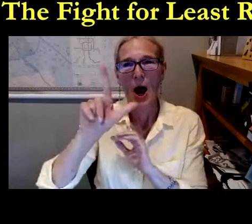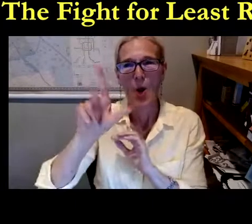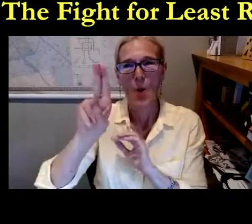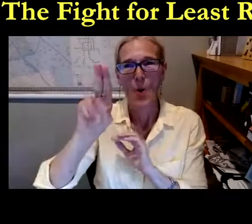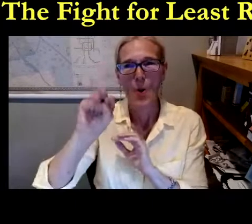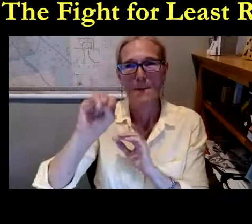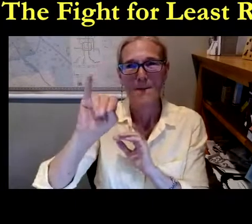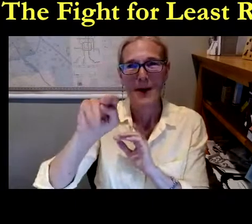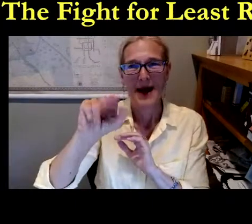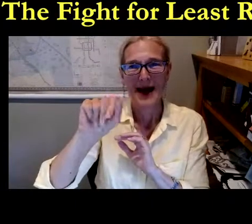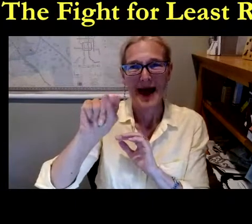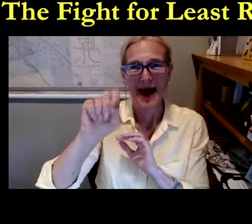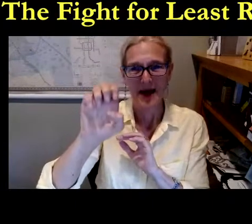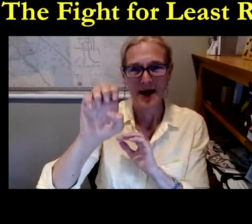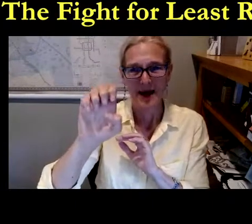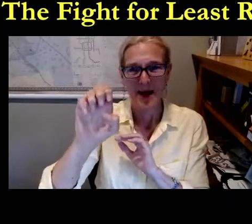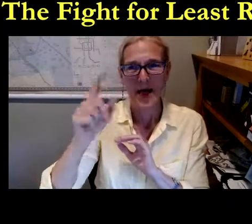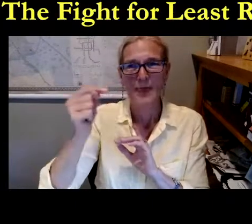My dissertation